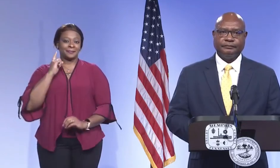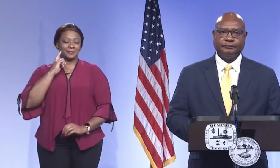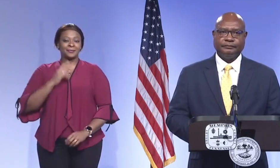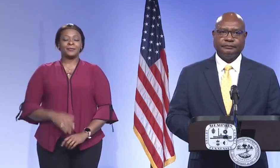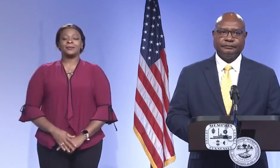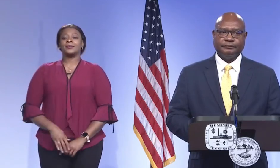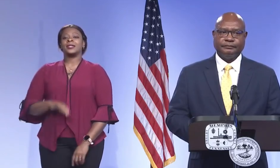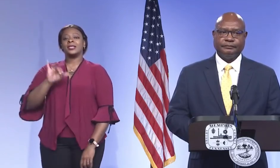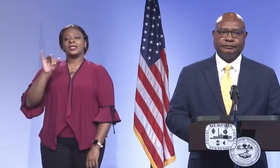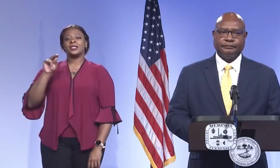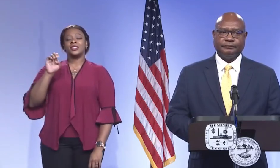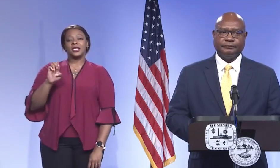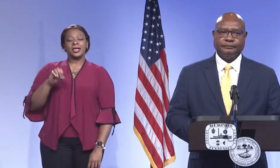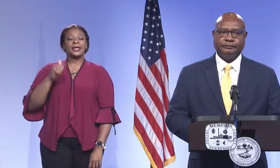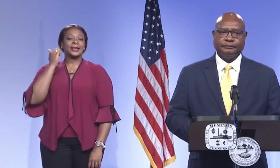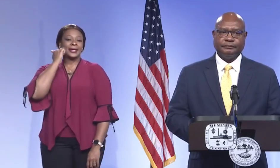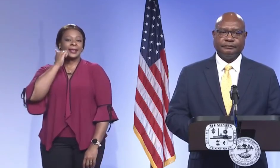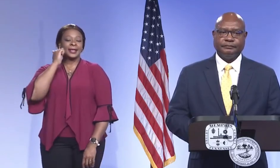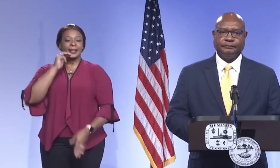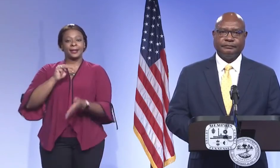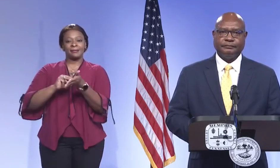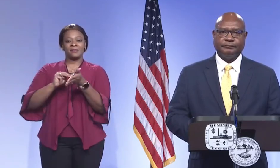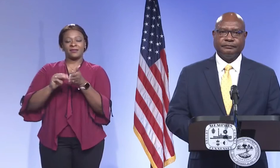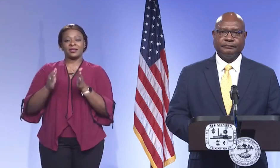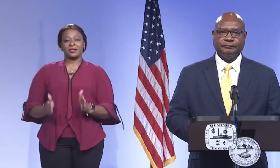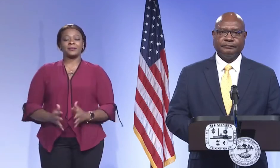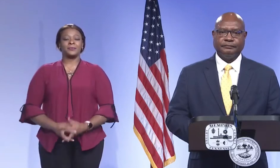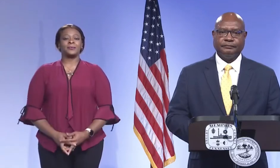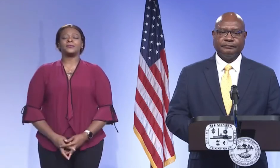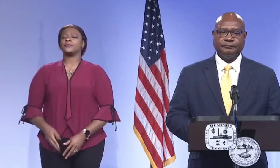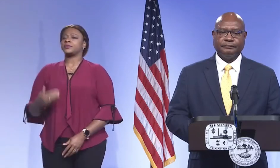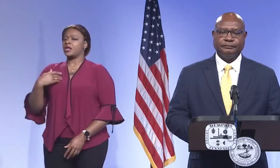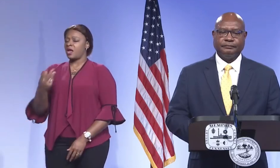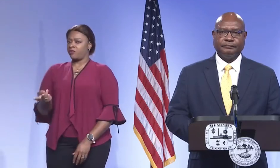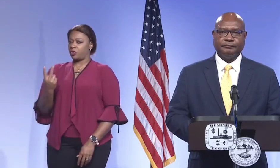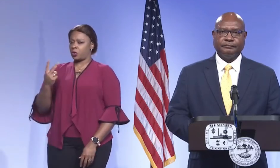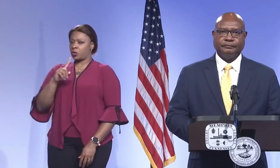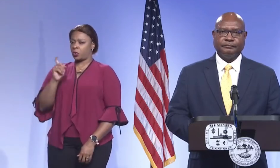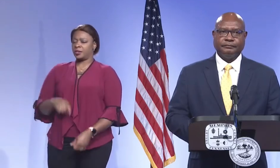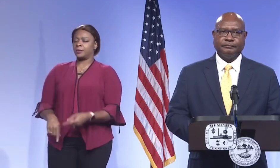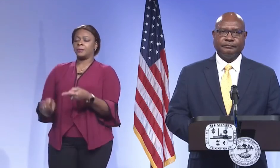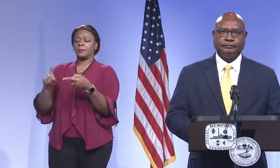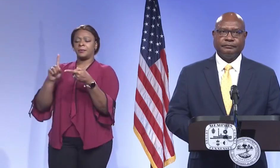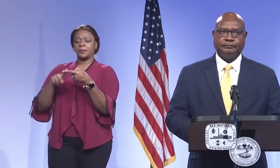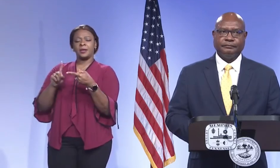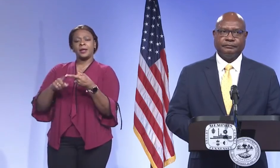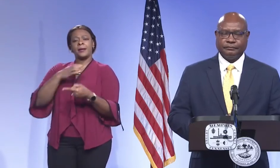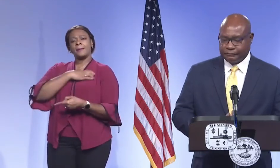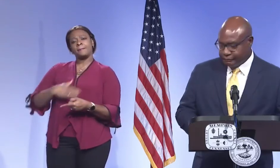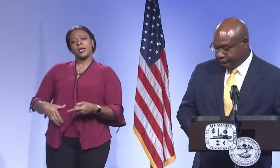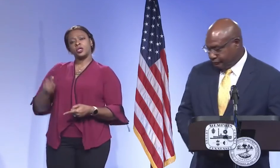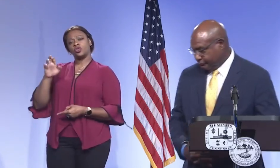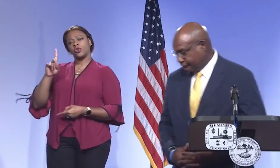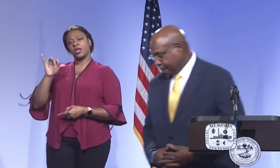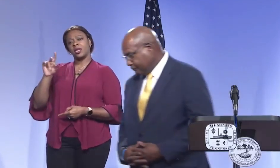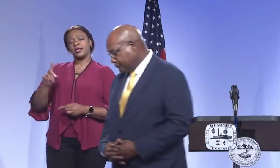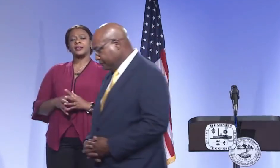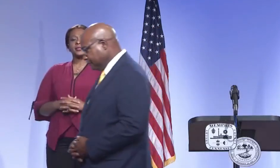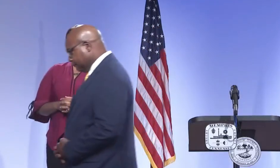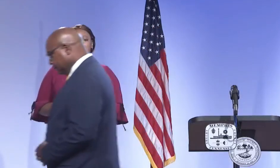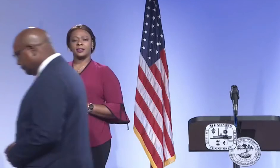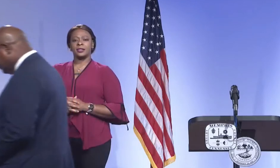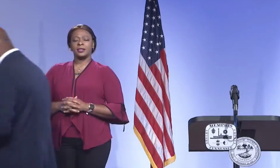Jane Roberts, Daily Memphian. I have two questions. One, Mayor Strickland, did anybody besides